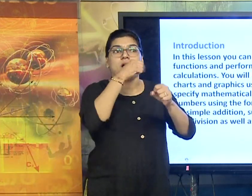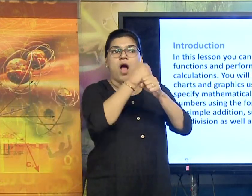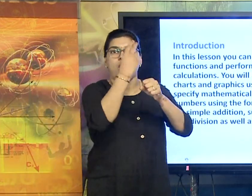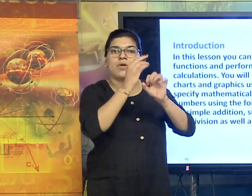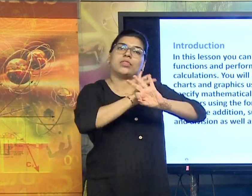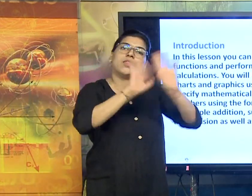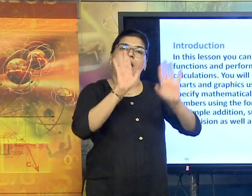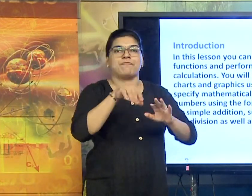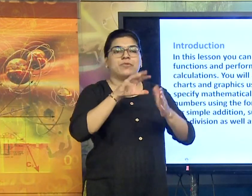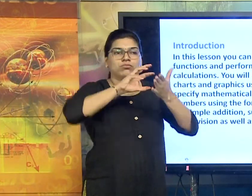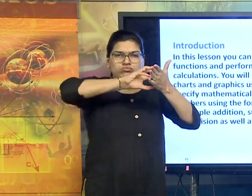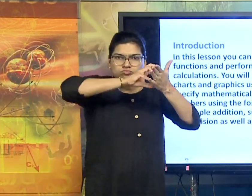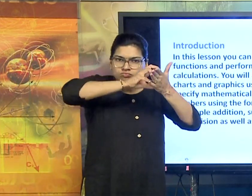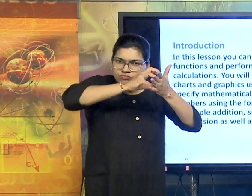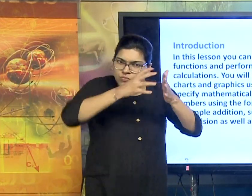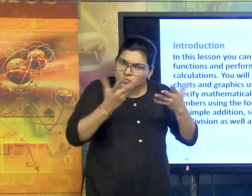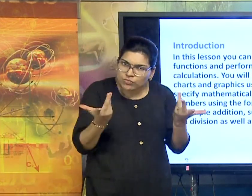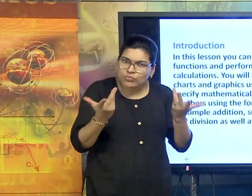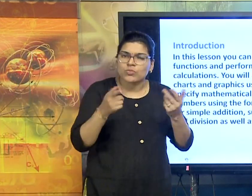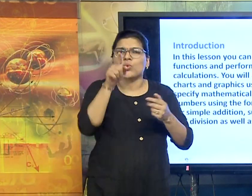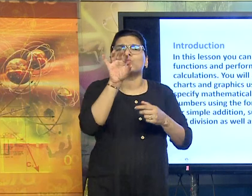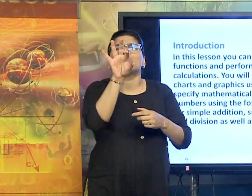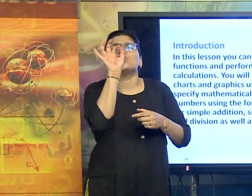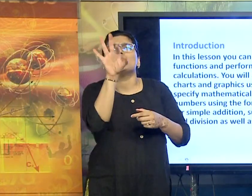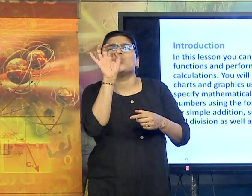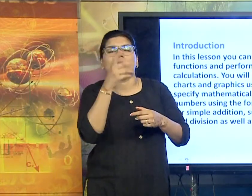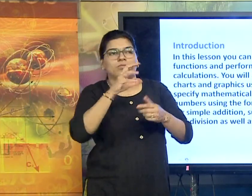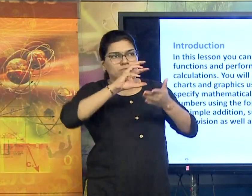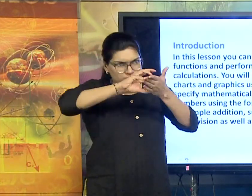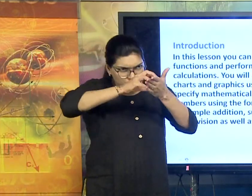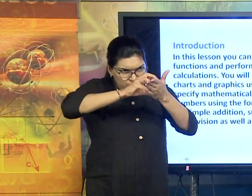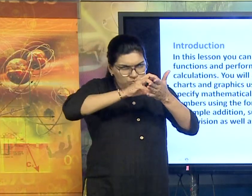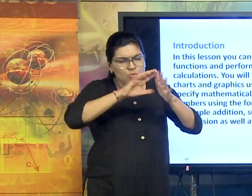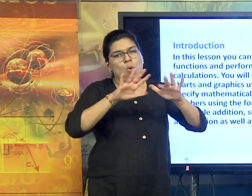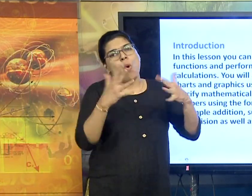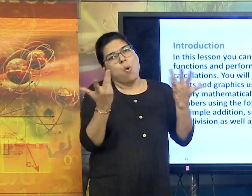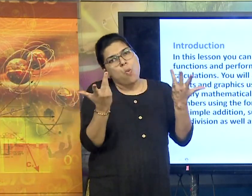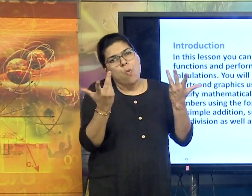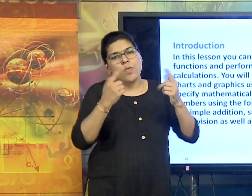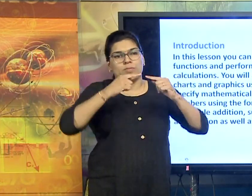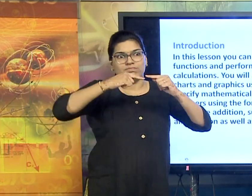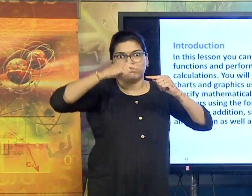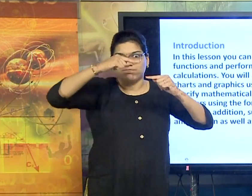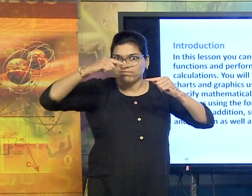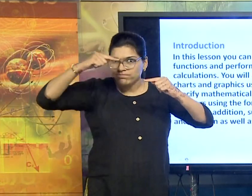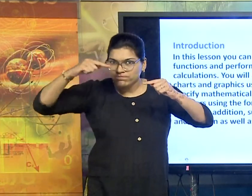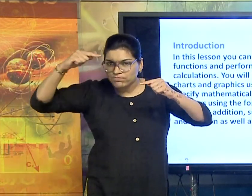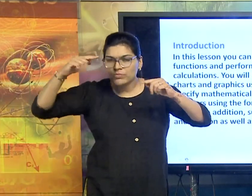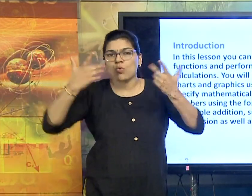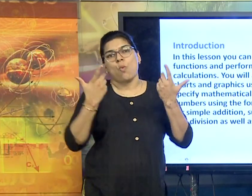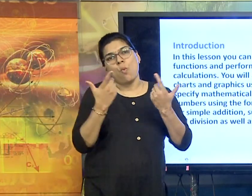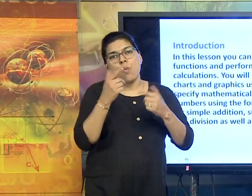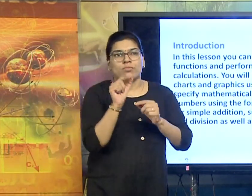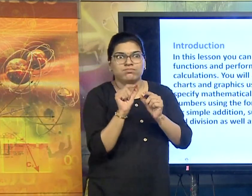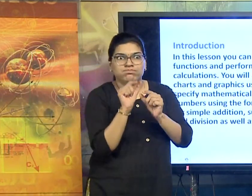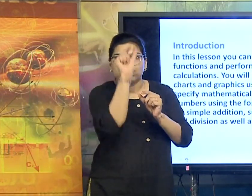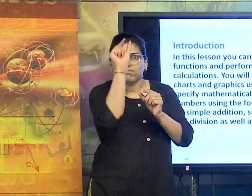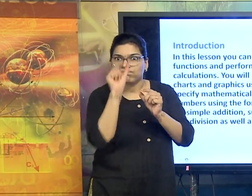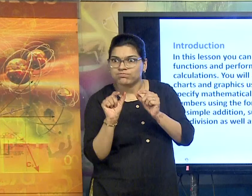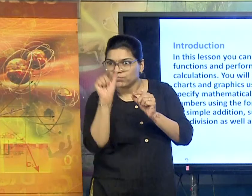some modifications in the picture, he can use the graph, circle shaped